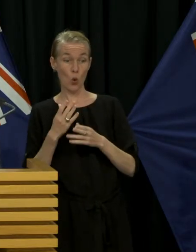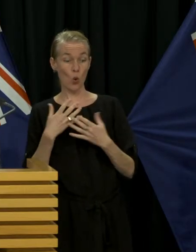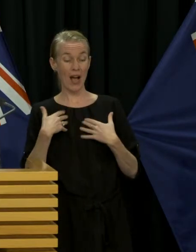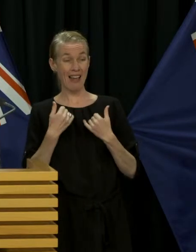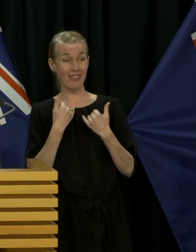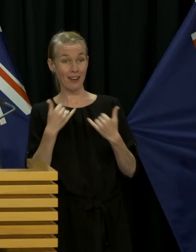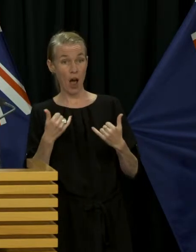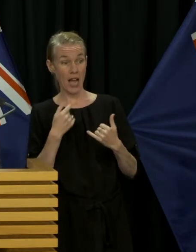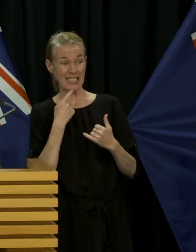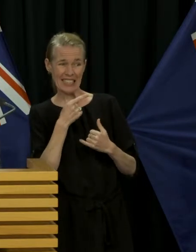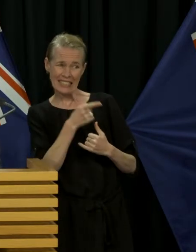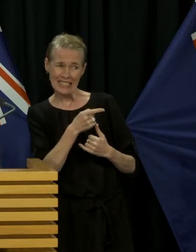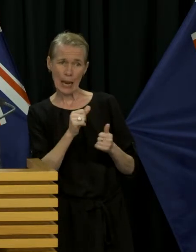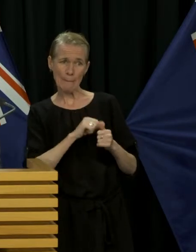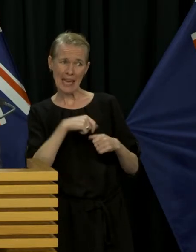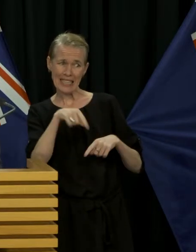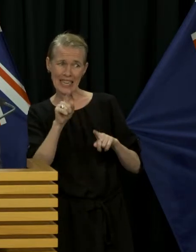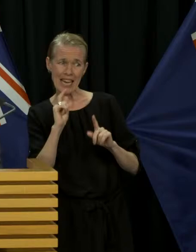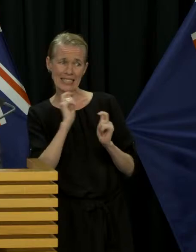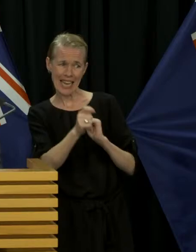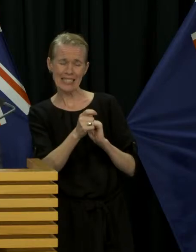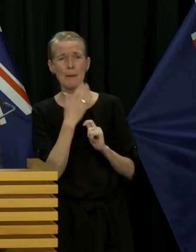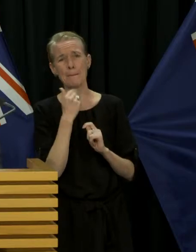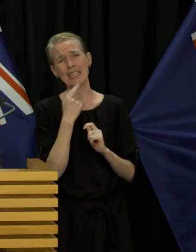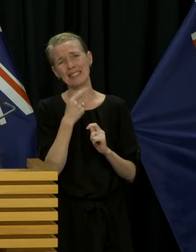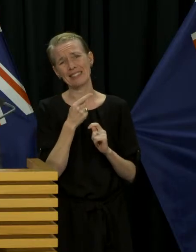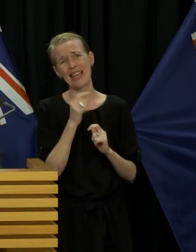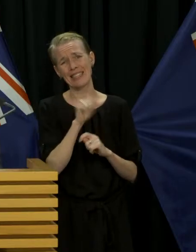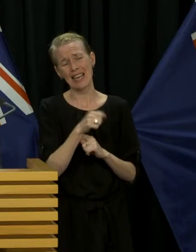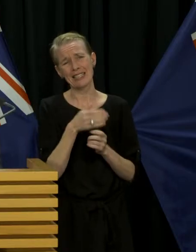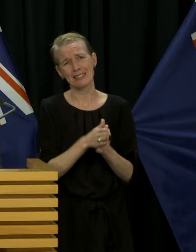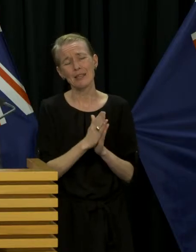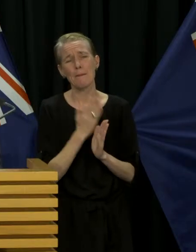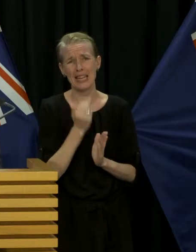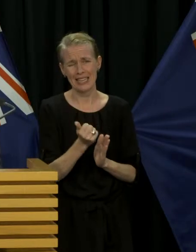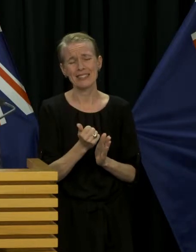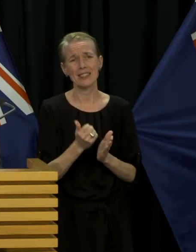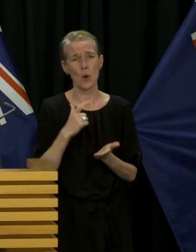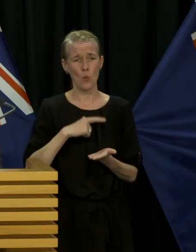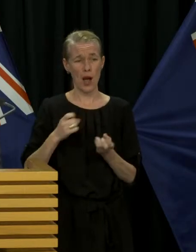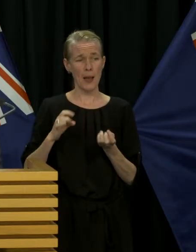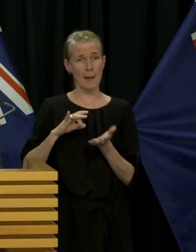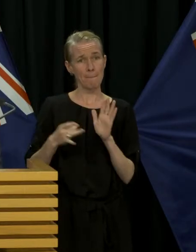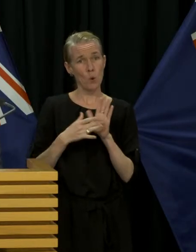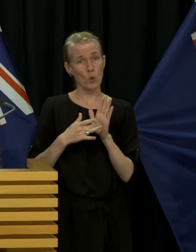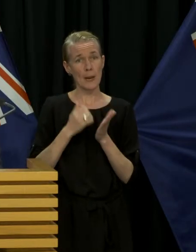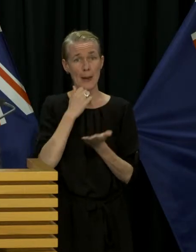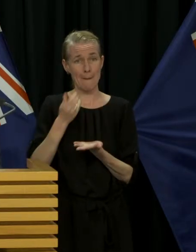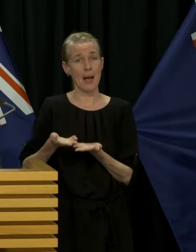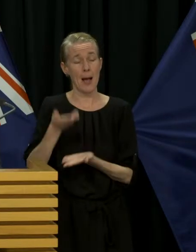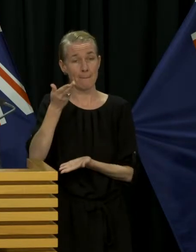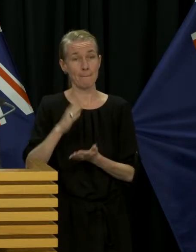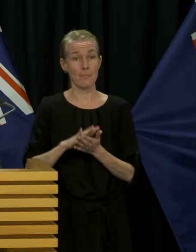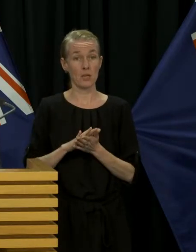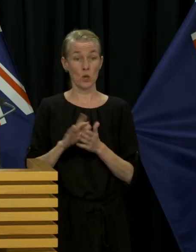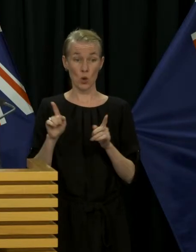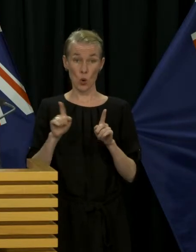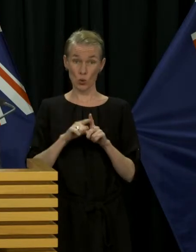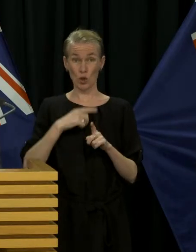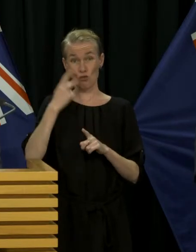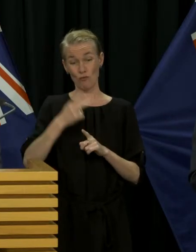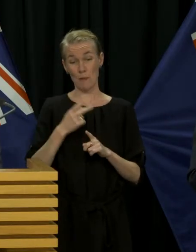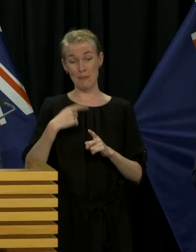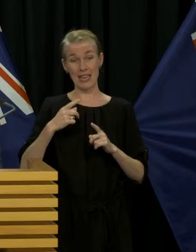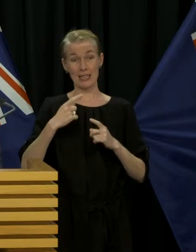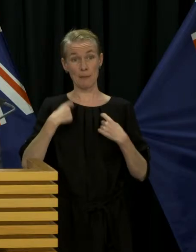of our testing. And just to go back to your question, I mean, there's been very good guidance on the ministry website right from the start of